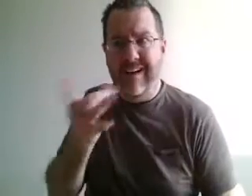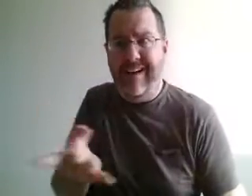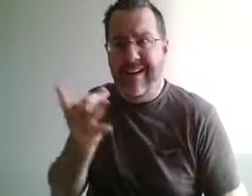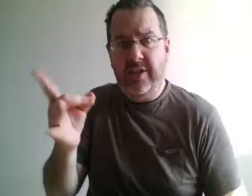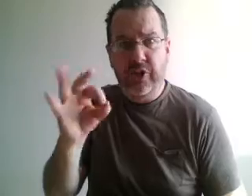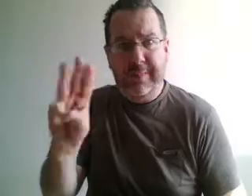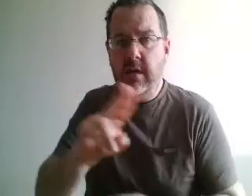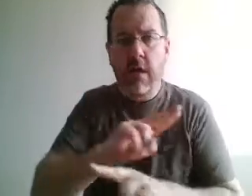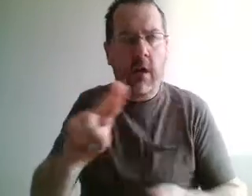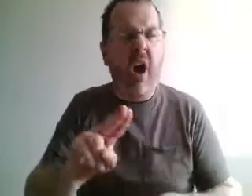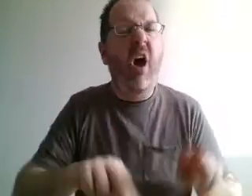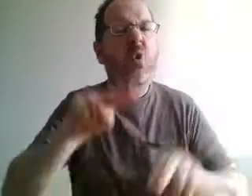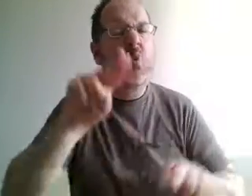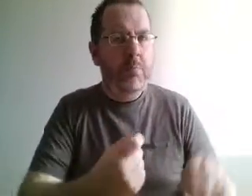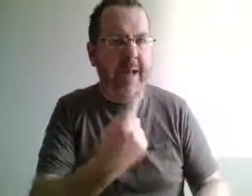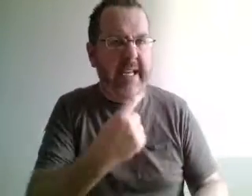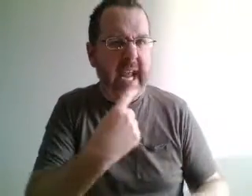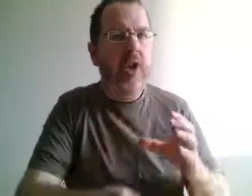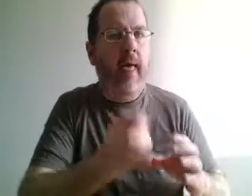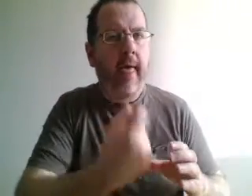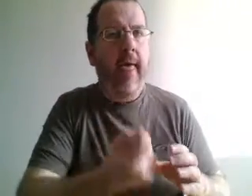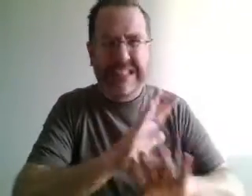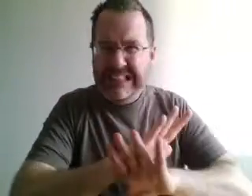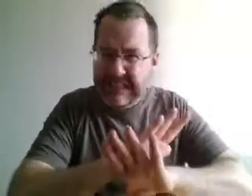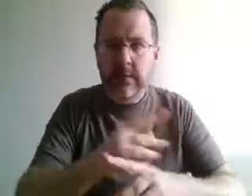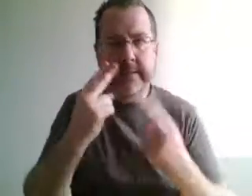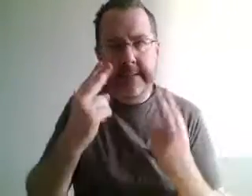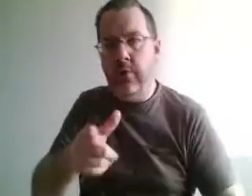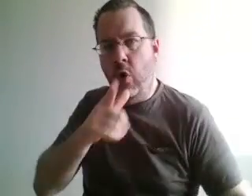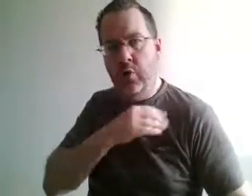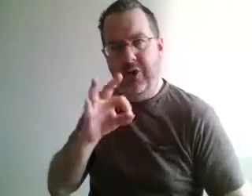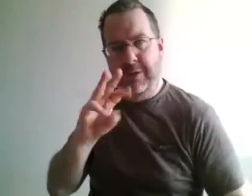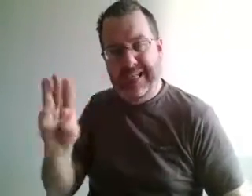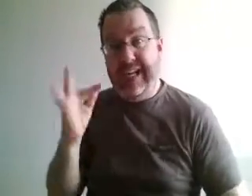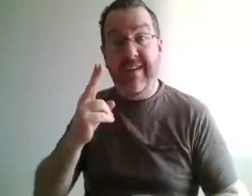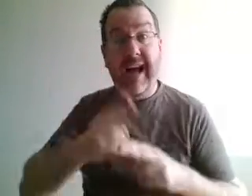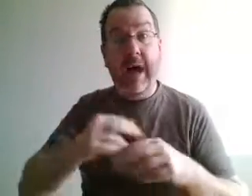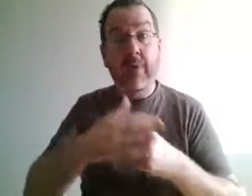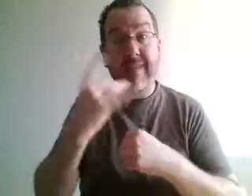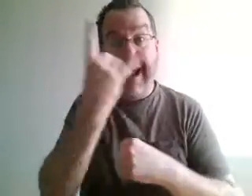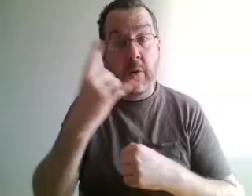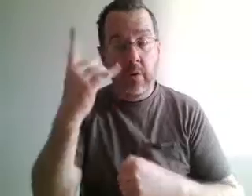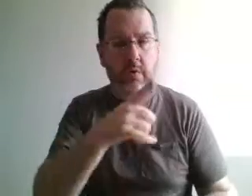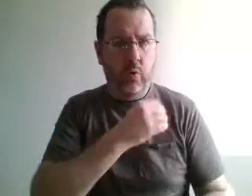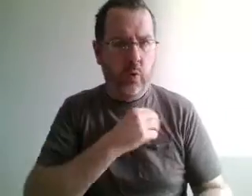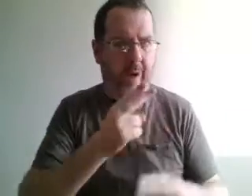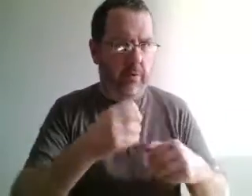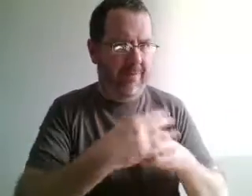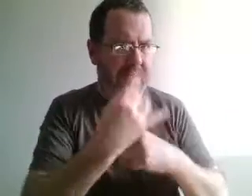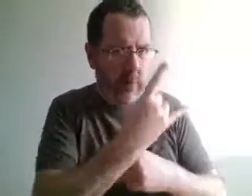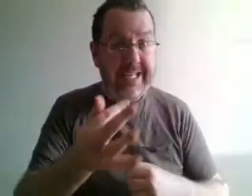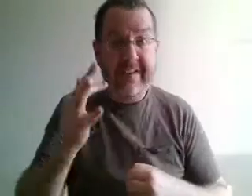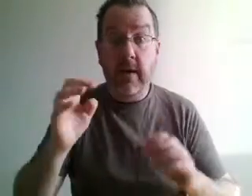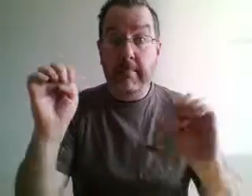medications. They need to talk to their GP. If it's out of hours, talk to an out of hours doctor. If it's an emergency situation and they really feel